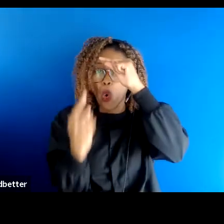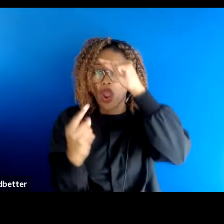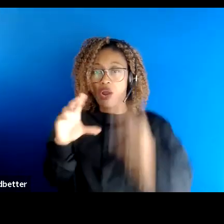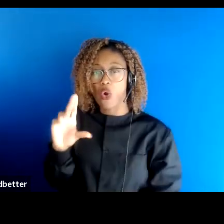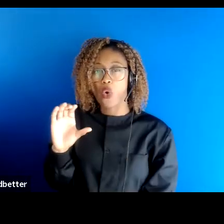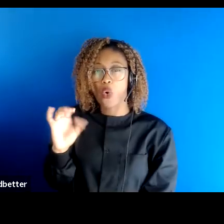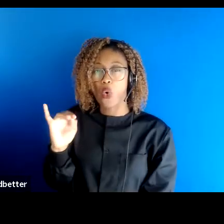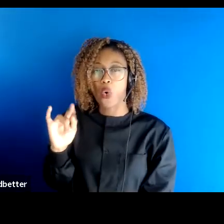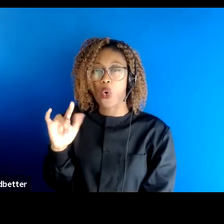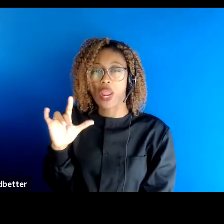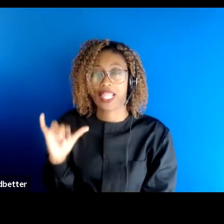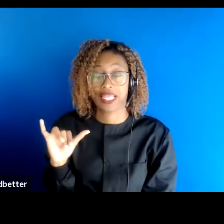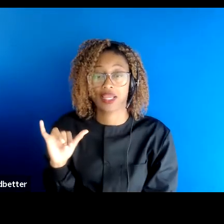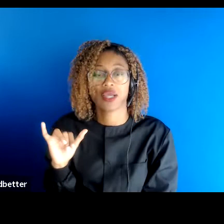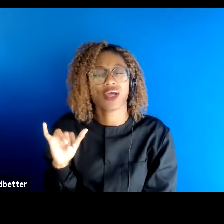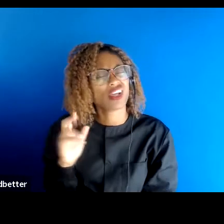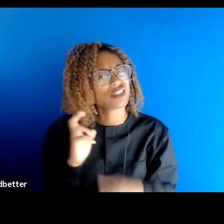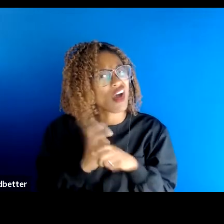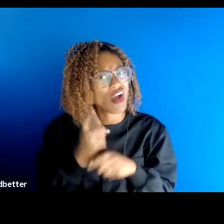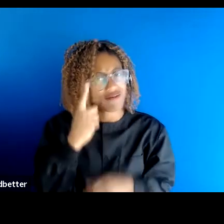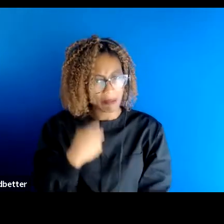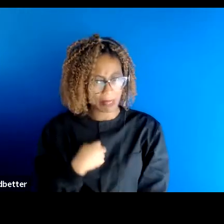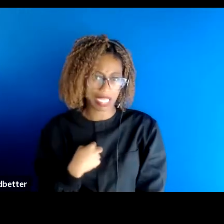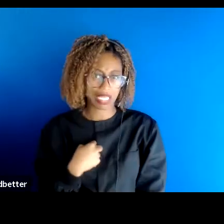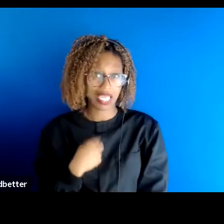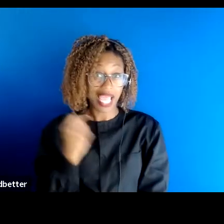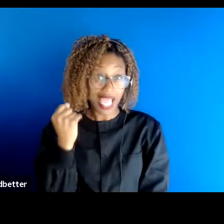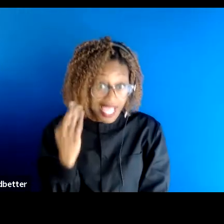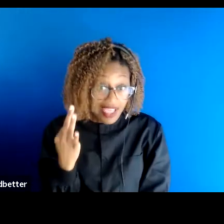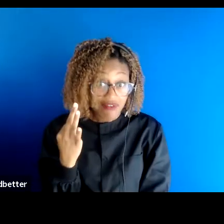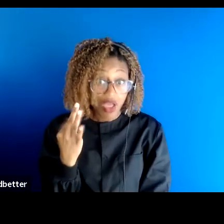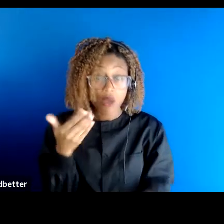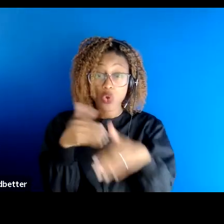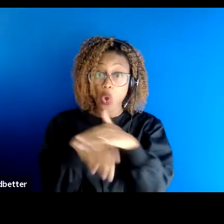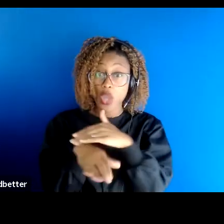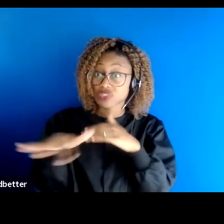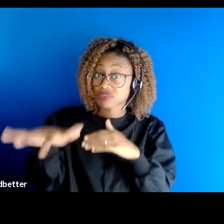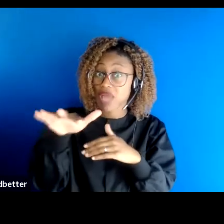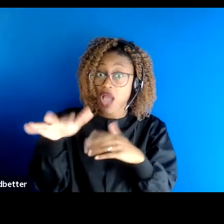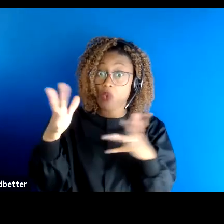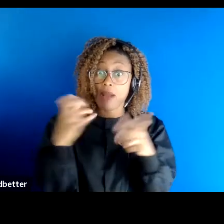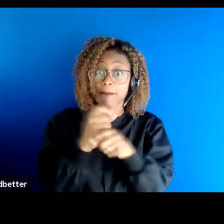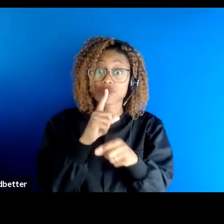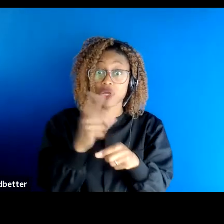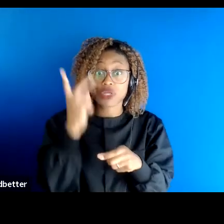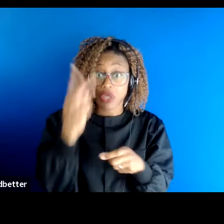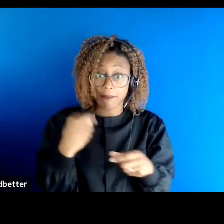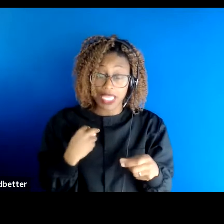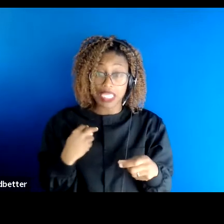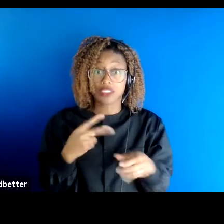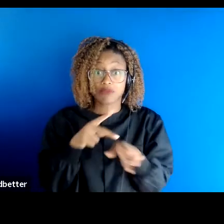And so the difficulty about that would mean if I was going into a space and I wanted to make sure someone saw me as